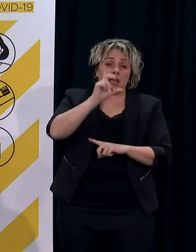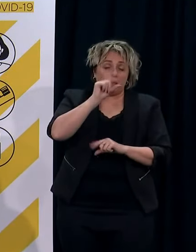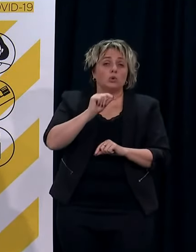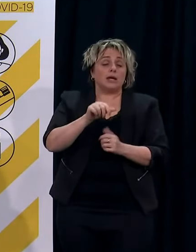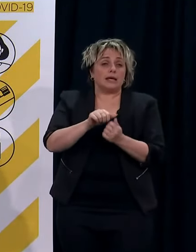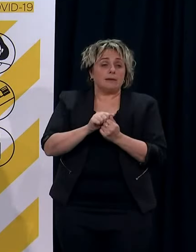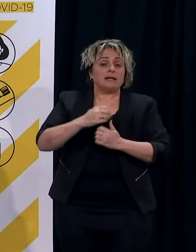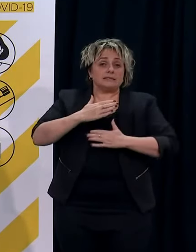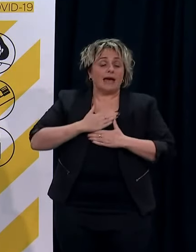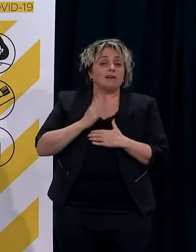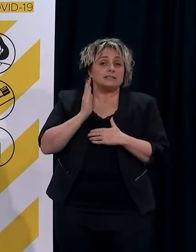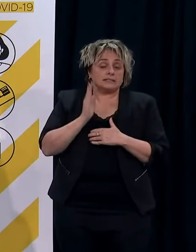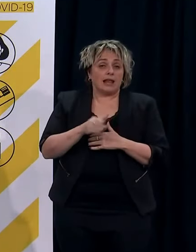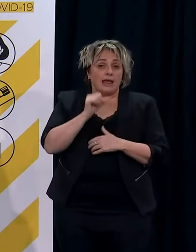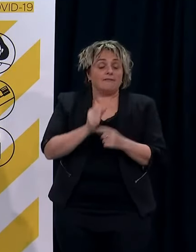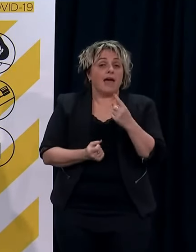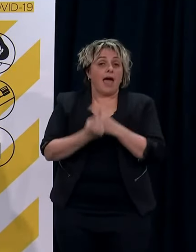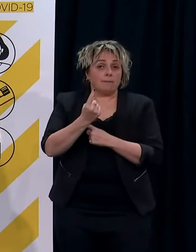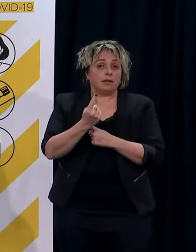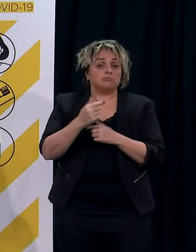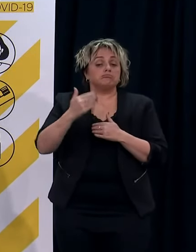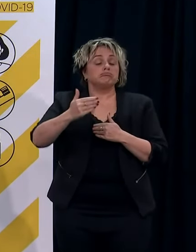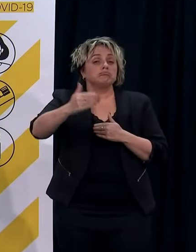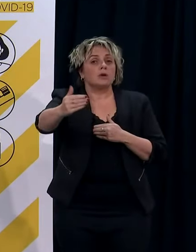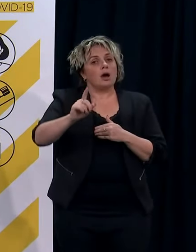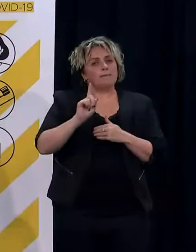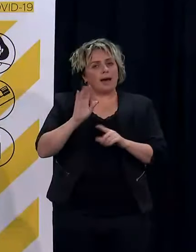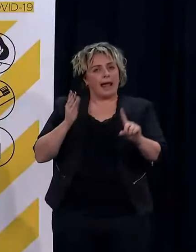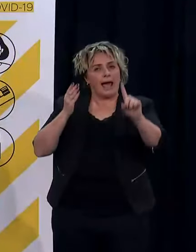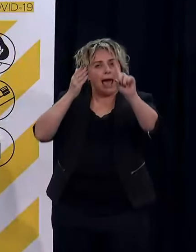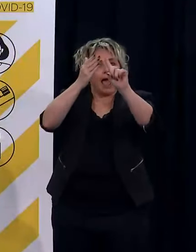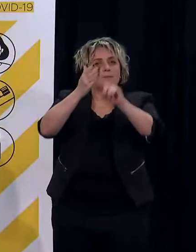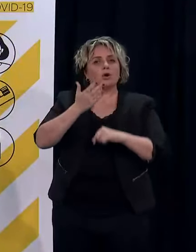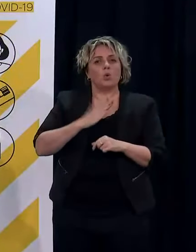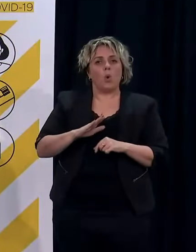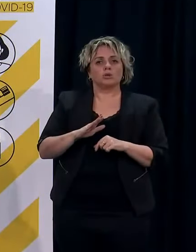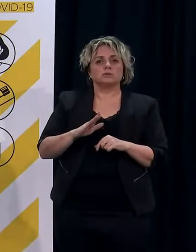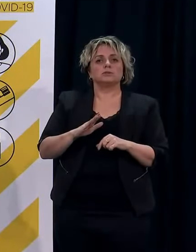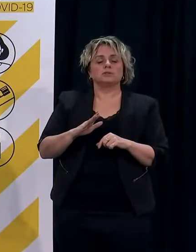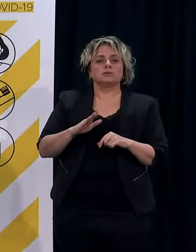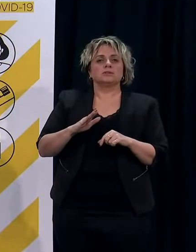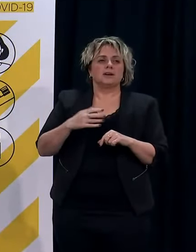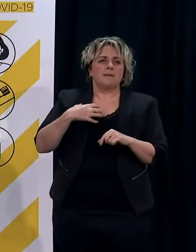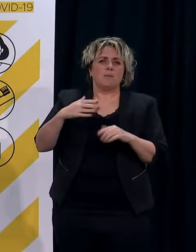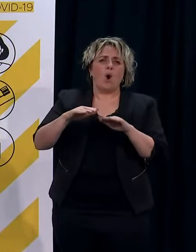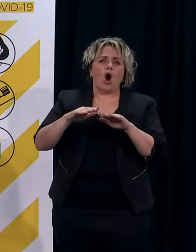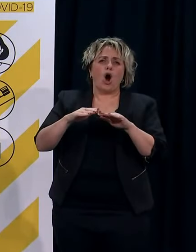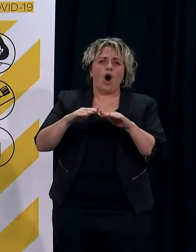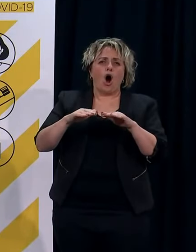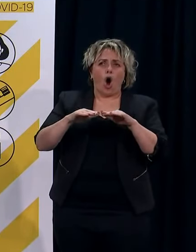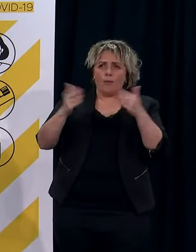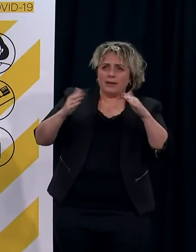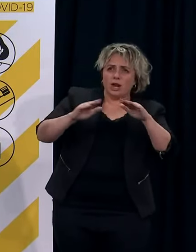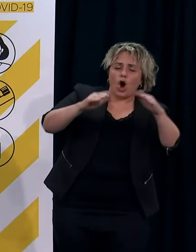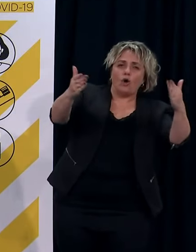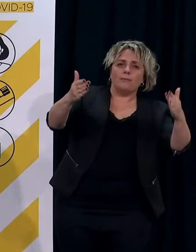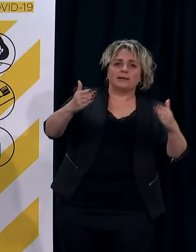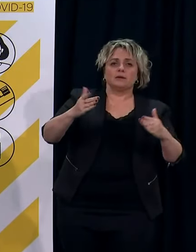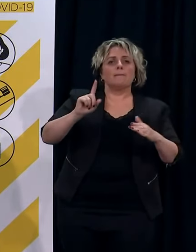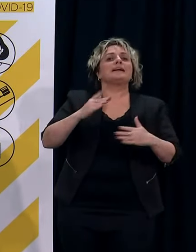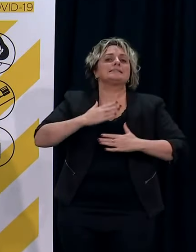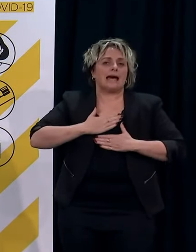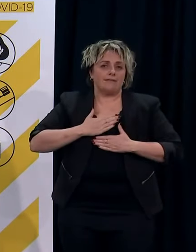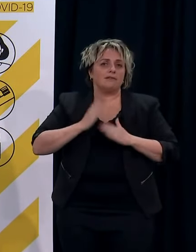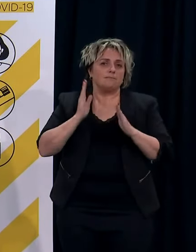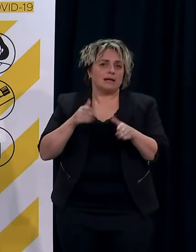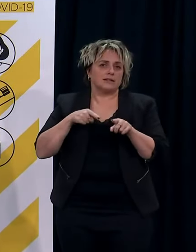safely. But our goal is to get everyone back to the fewest restrictions possible as safely as possible and not make decisions